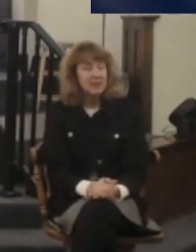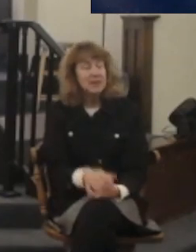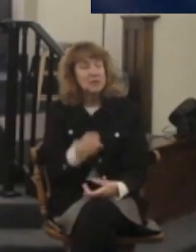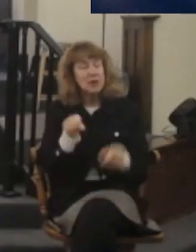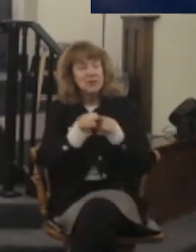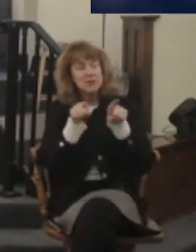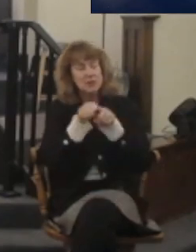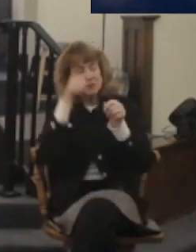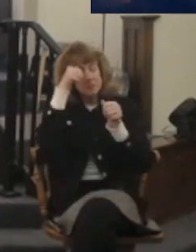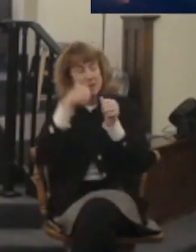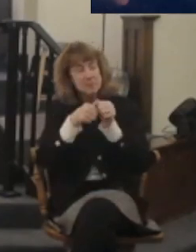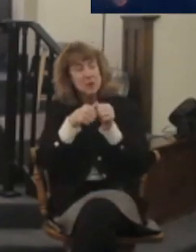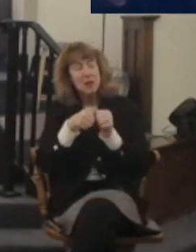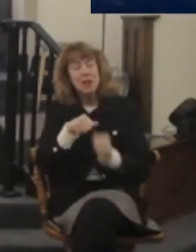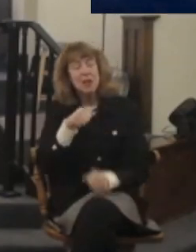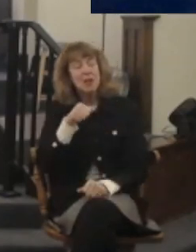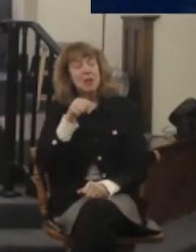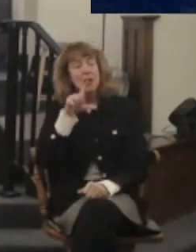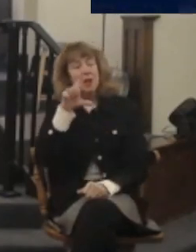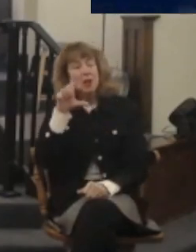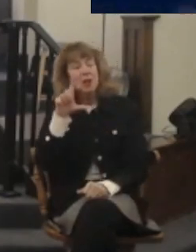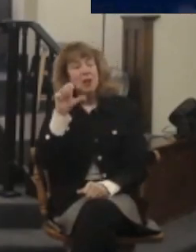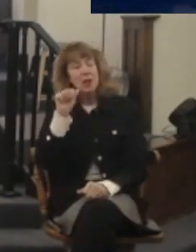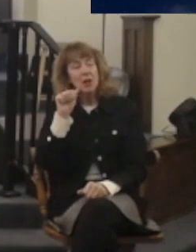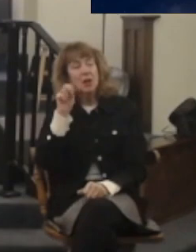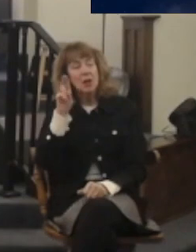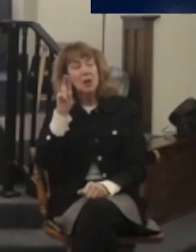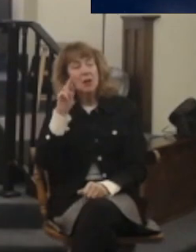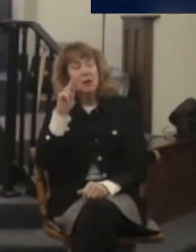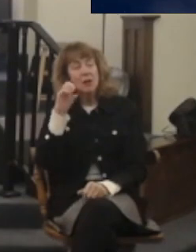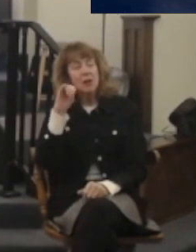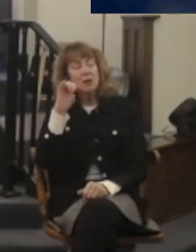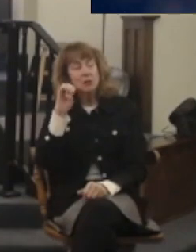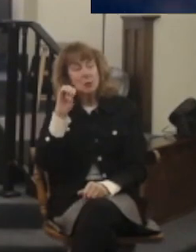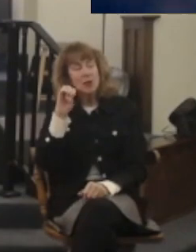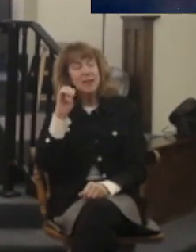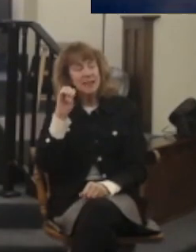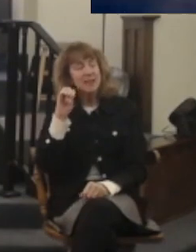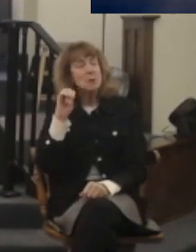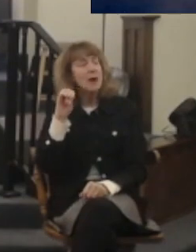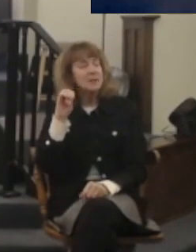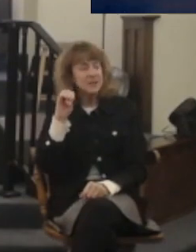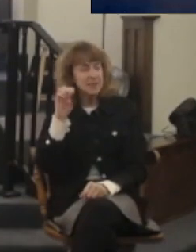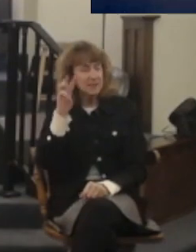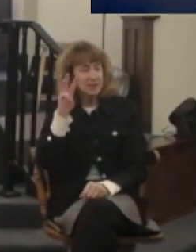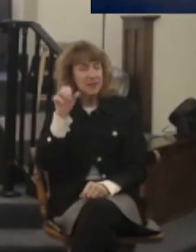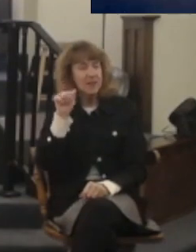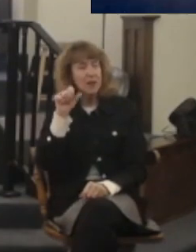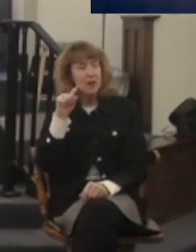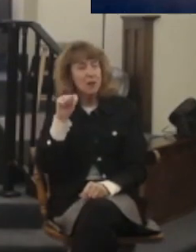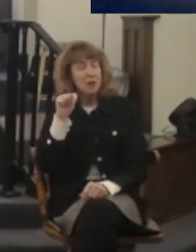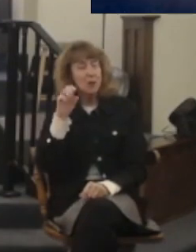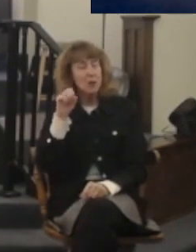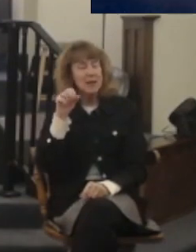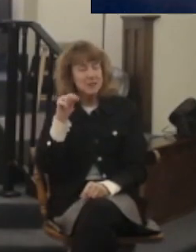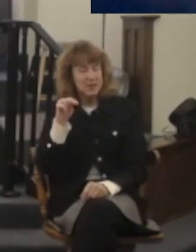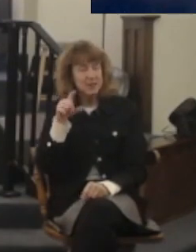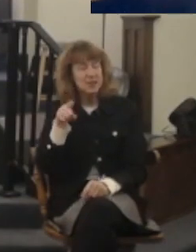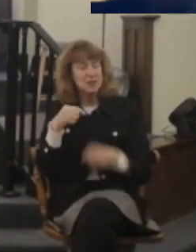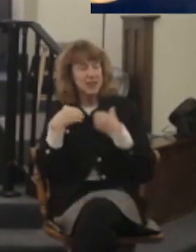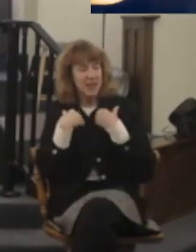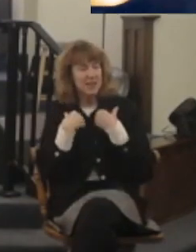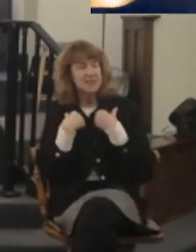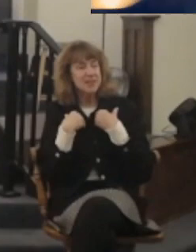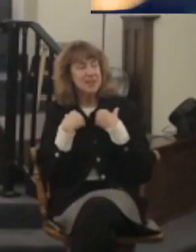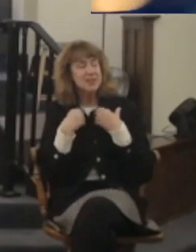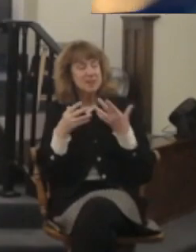We also want to keep Miss Lori on our prayer list for some health problems. I was going to bring up Nan's birthday.